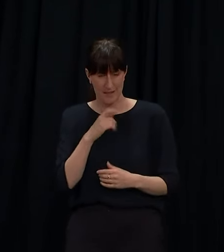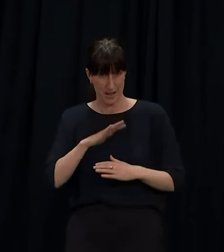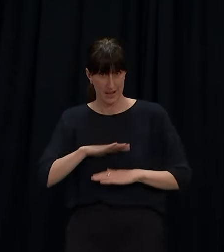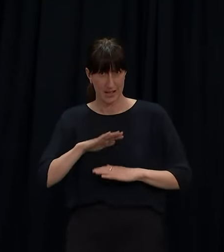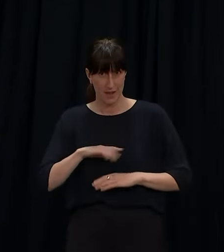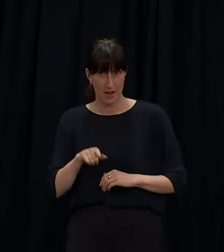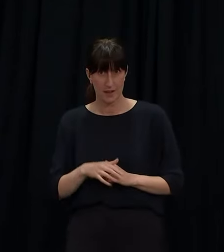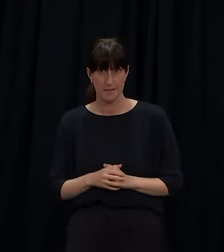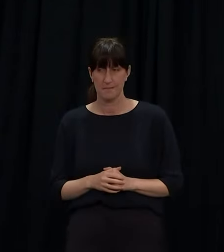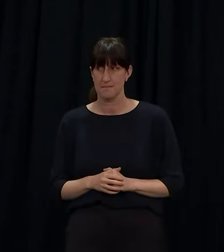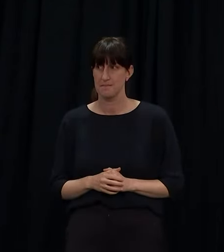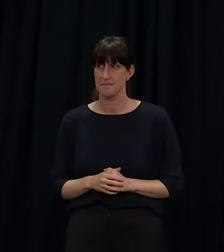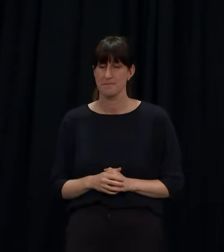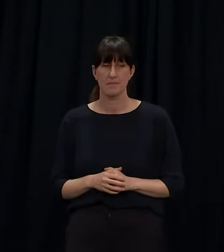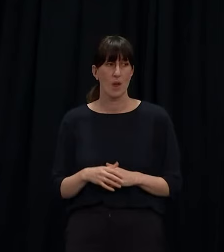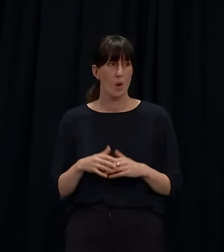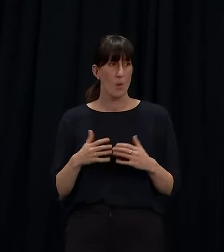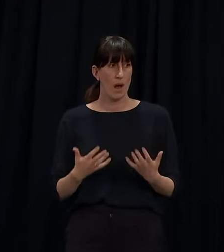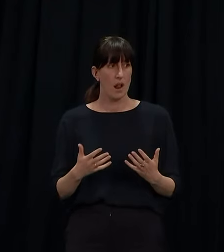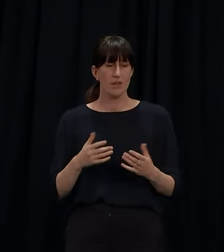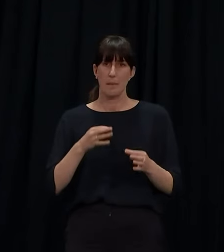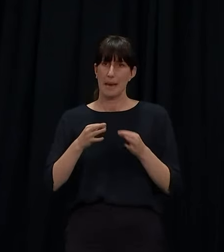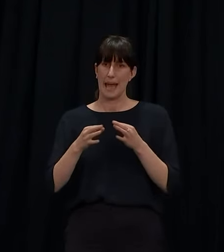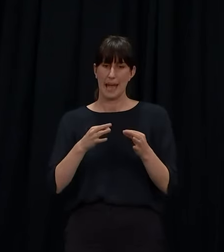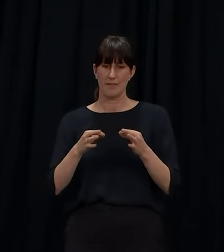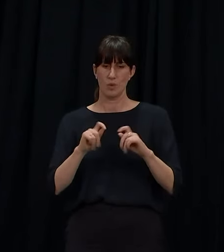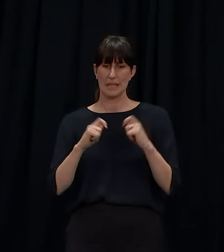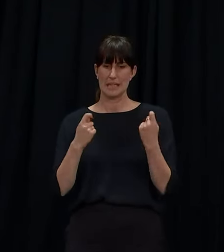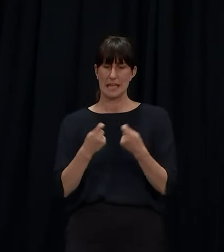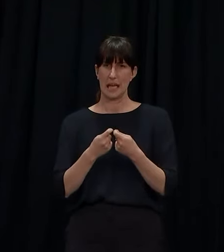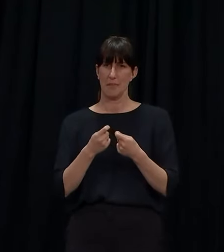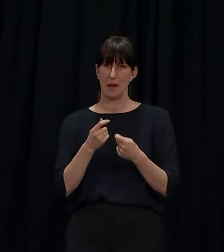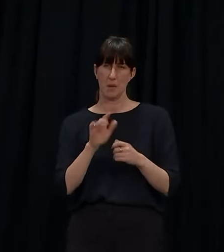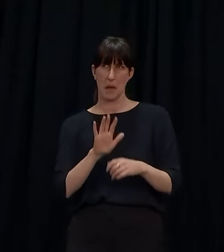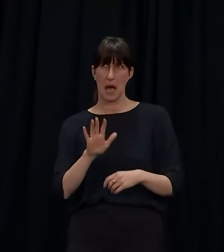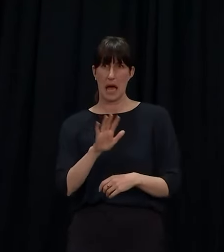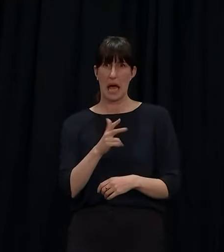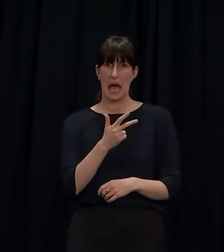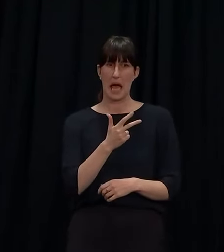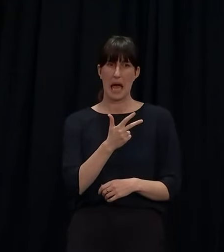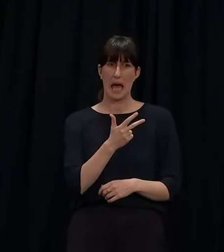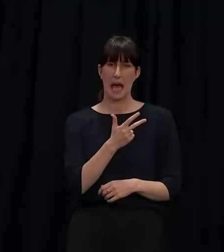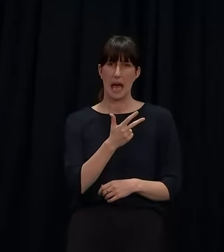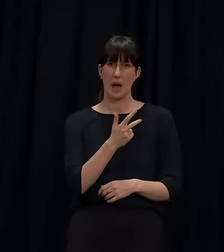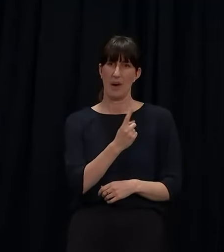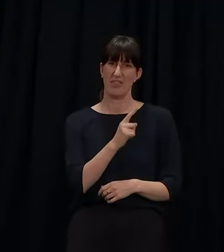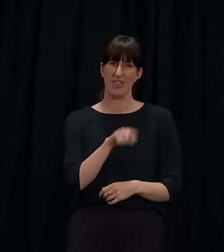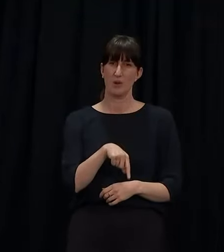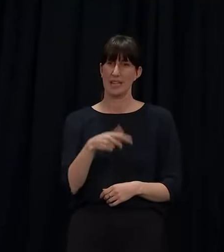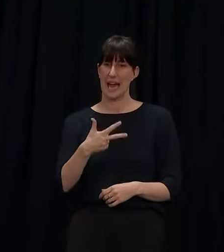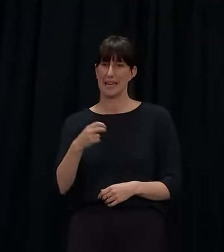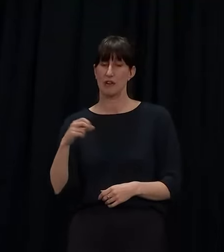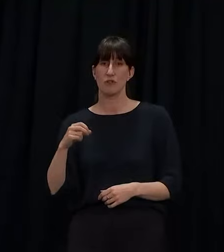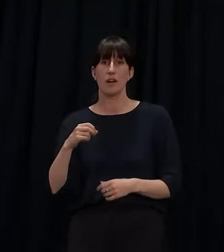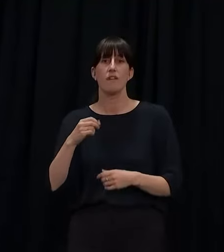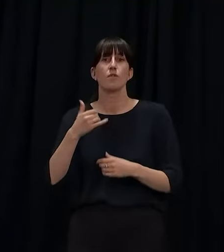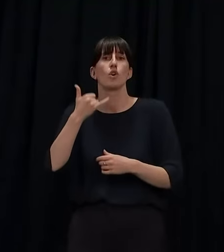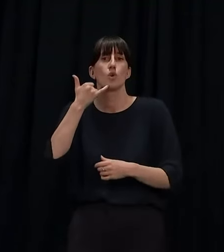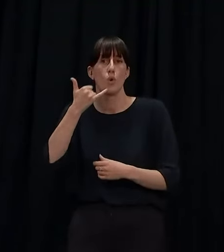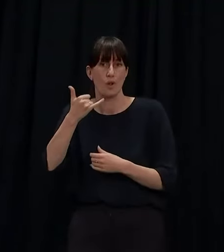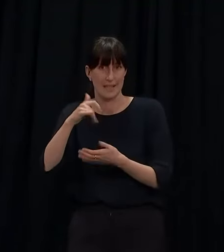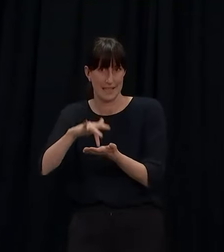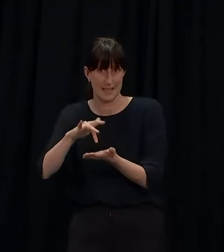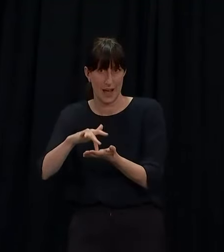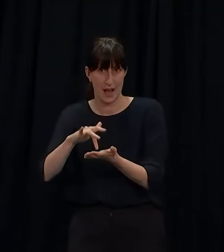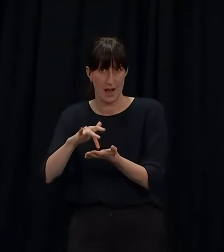to have by the end of the week, which I think the surge plan that I saw had up to 1,800 working across just those call centres. The thing that I would say is